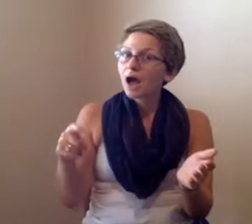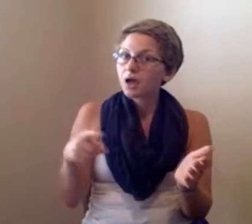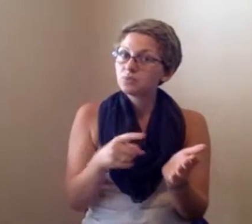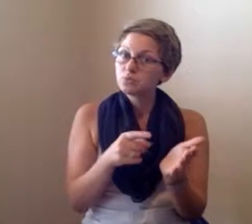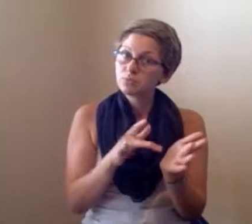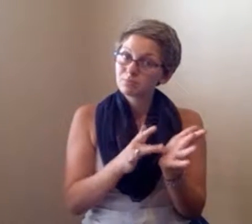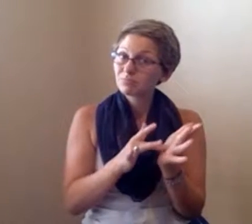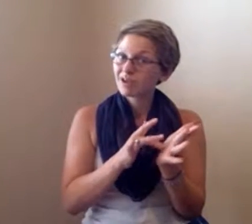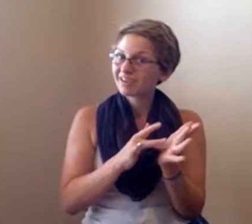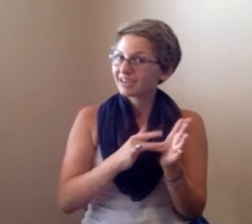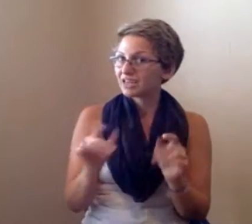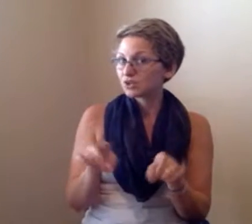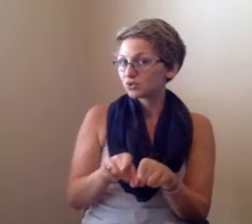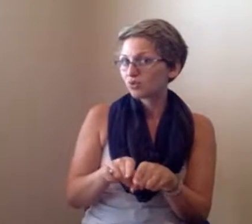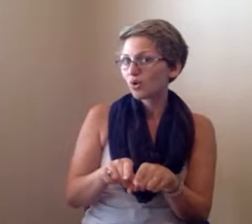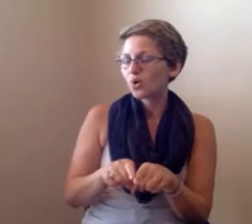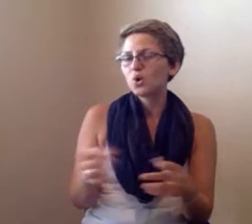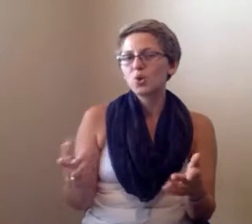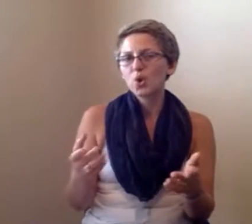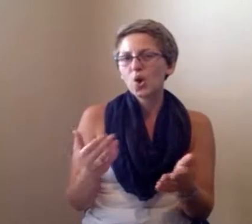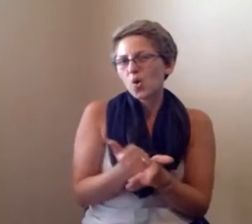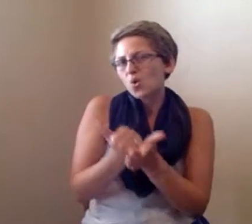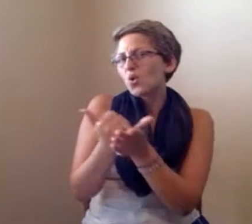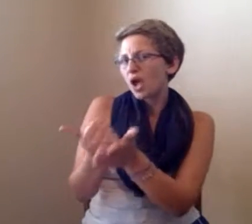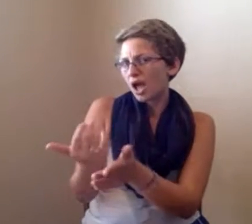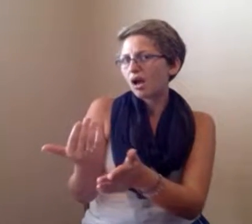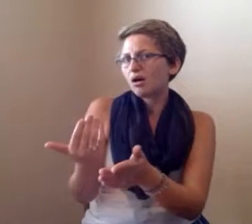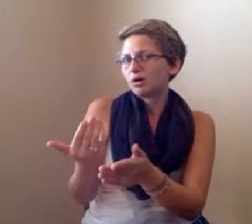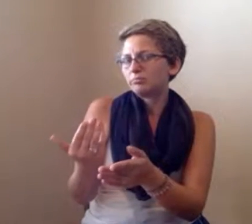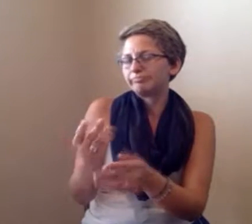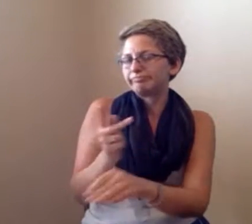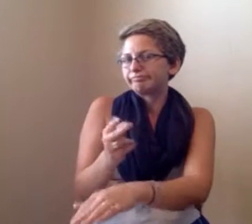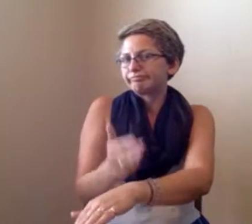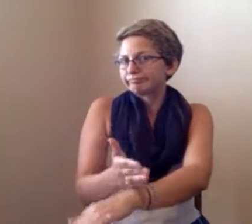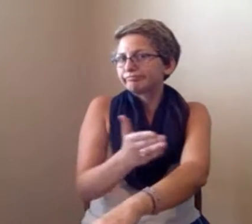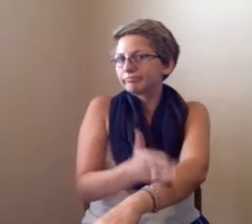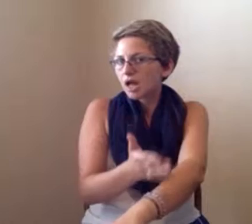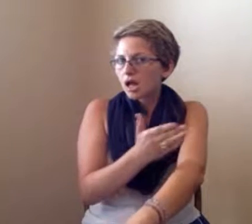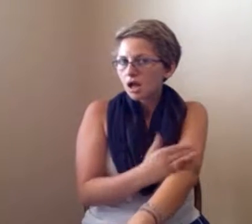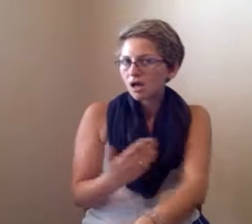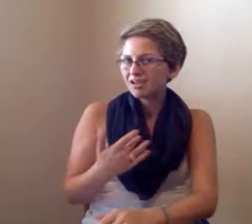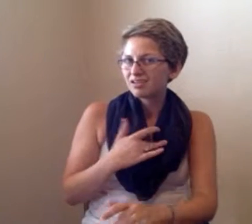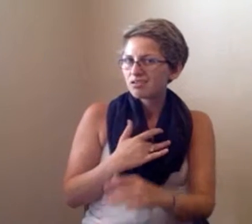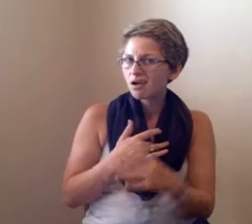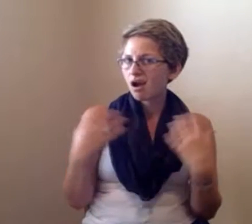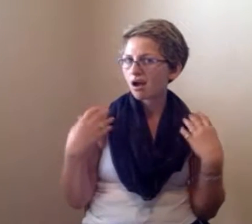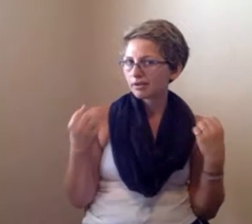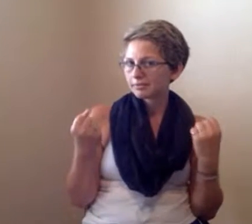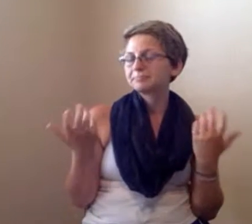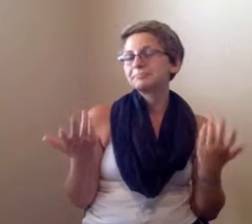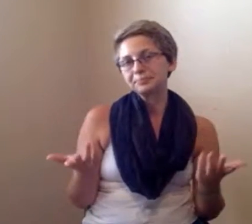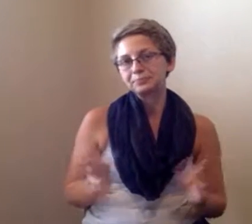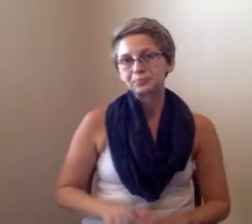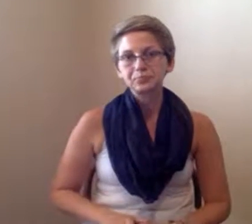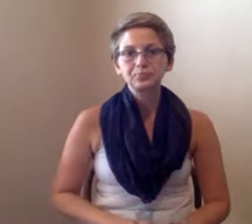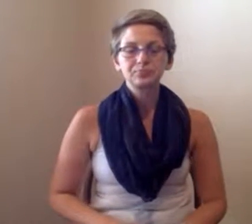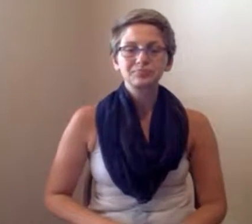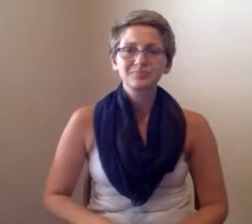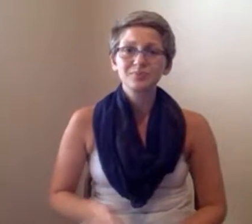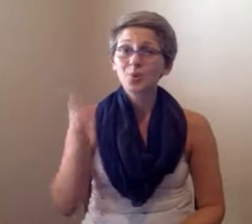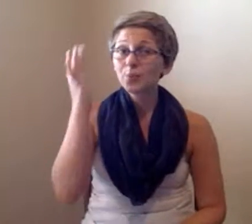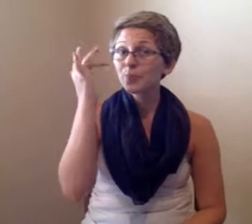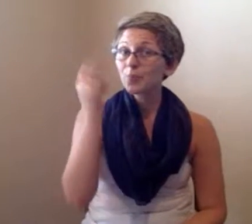little bit more to get them in the healthy range and protect their heart a little bit more. So why me? Why